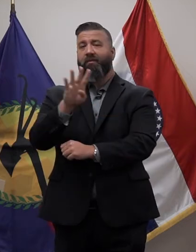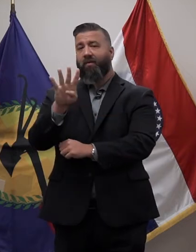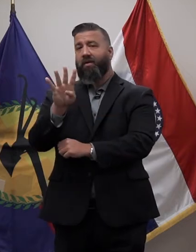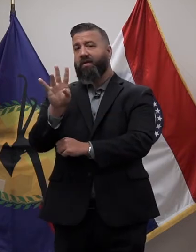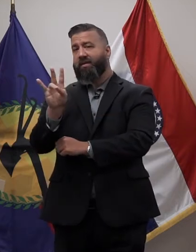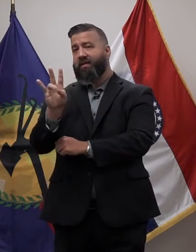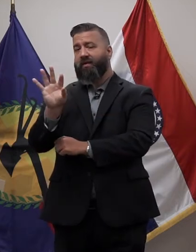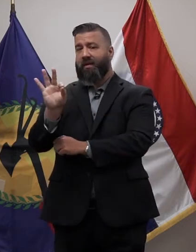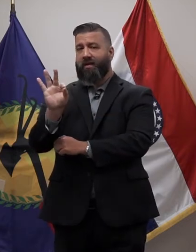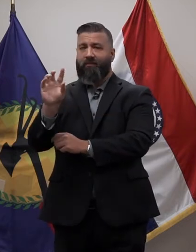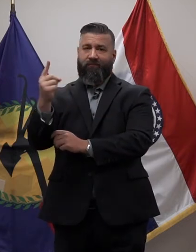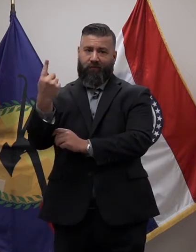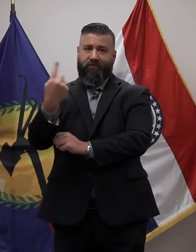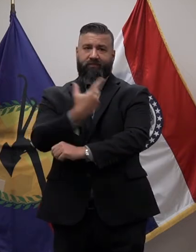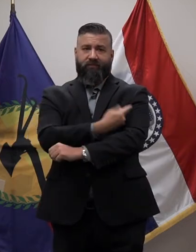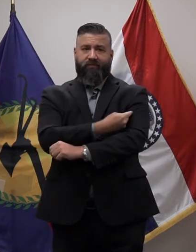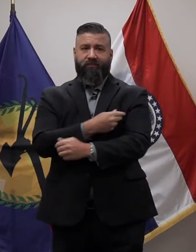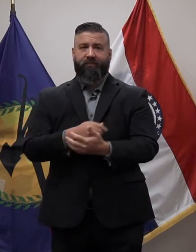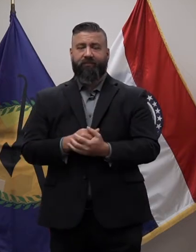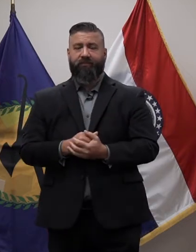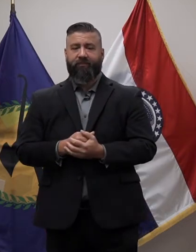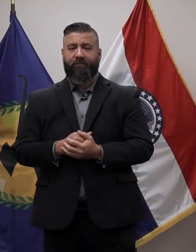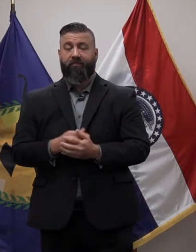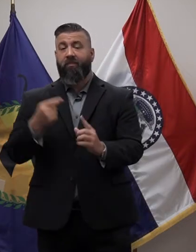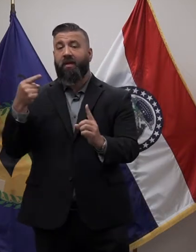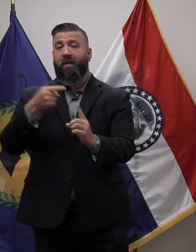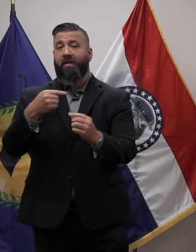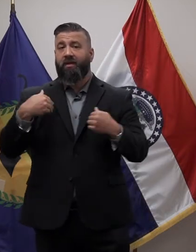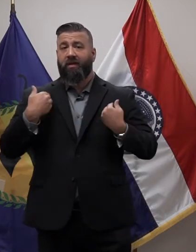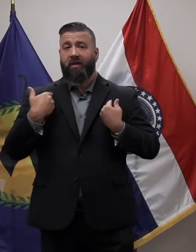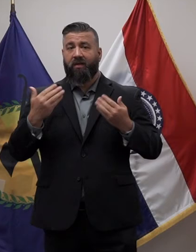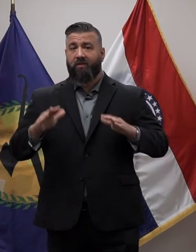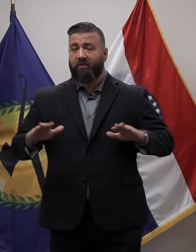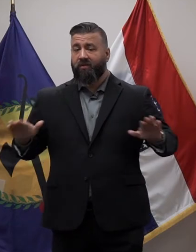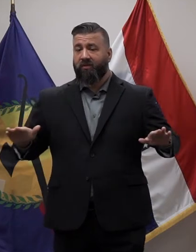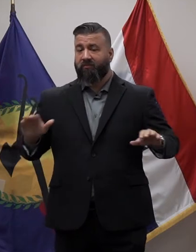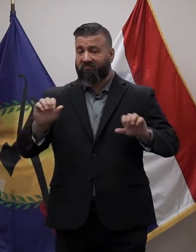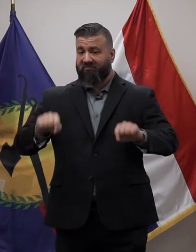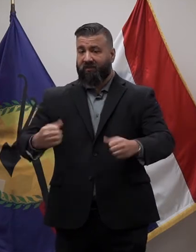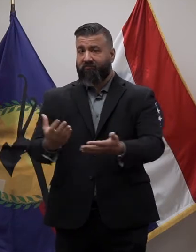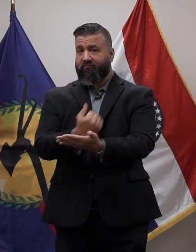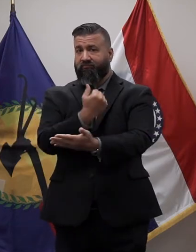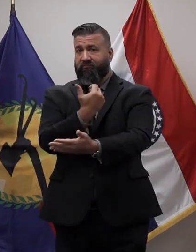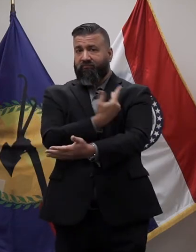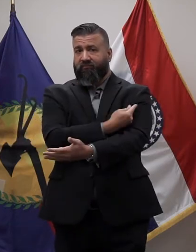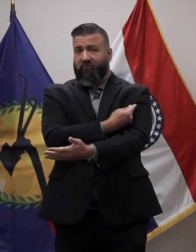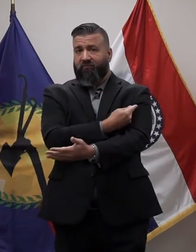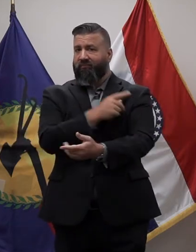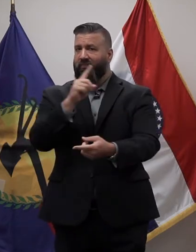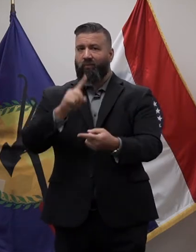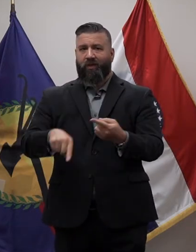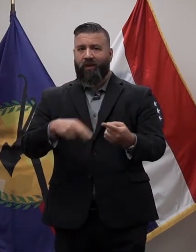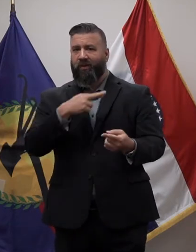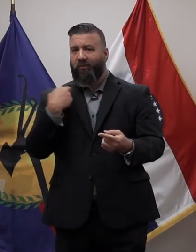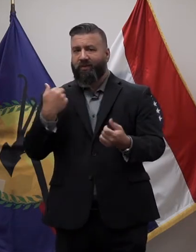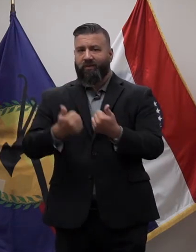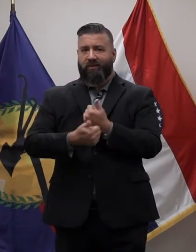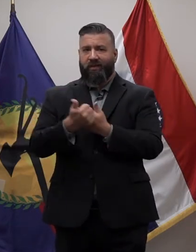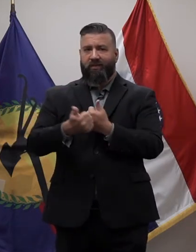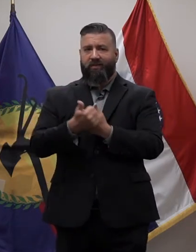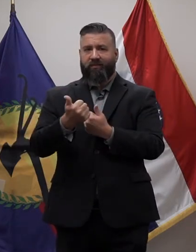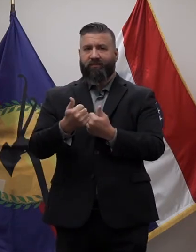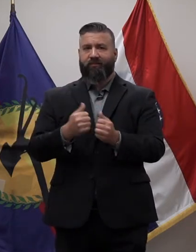doses. Until our young children can get the vaccine, we cannot risk putting them in danger by relaxing a simple